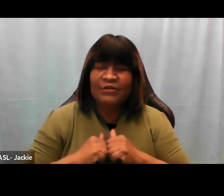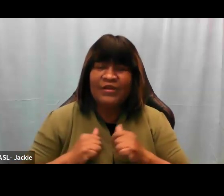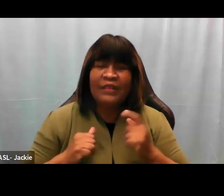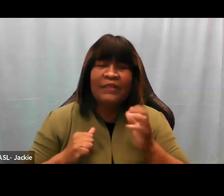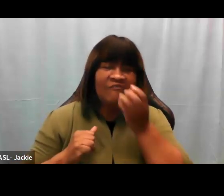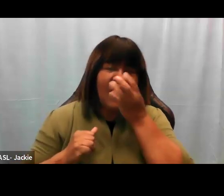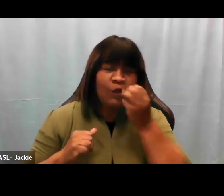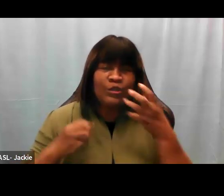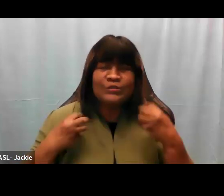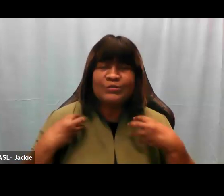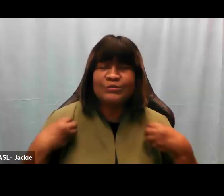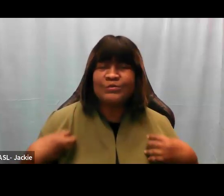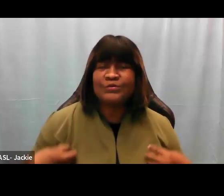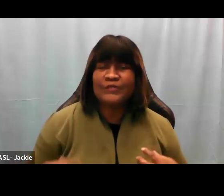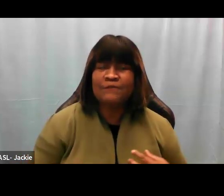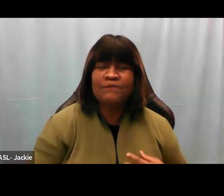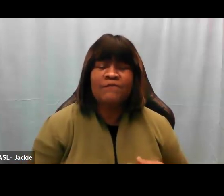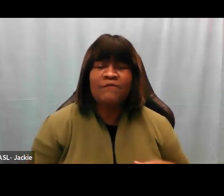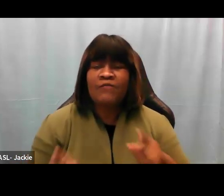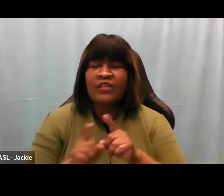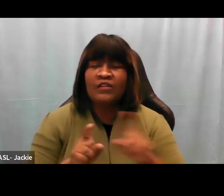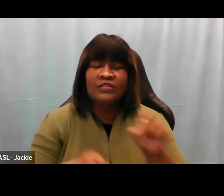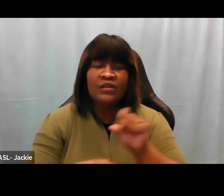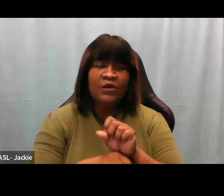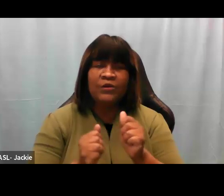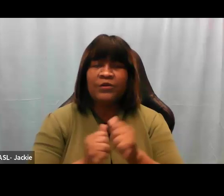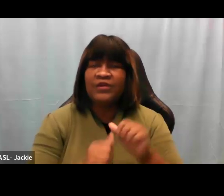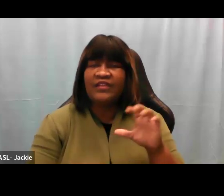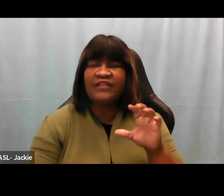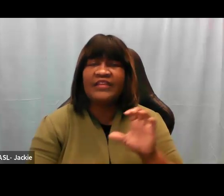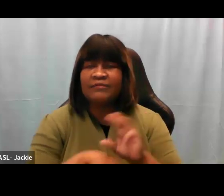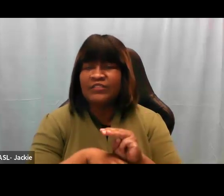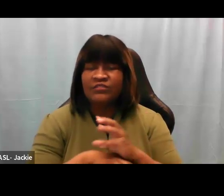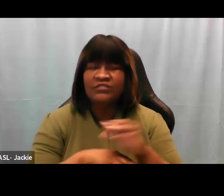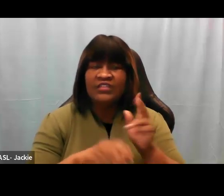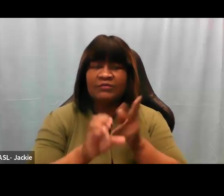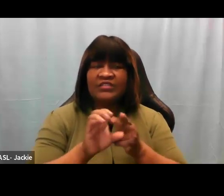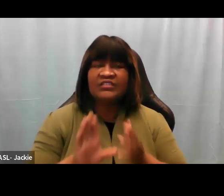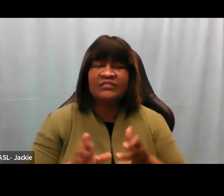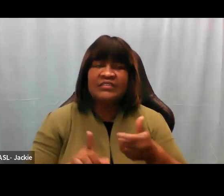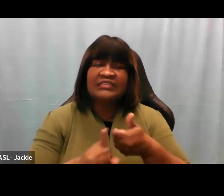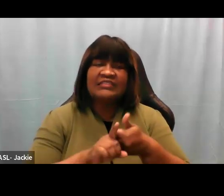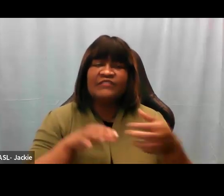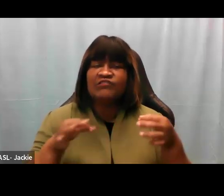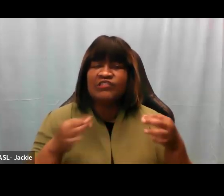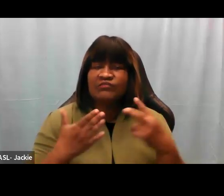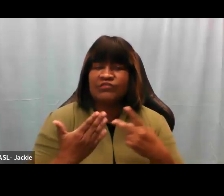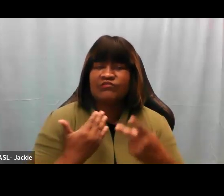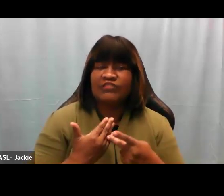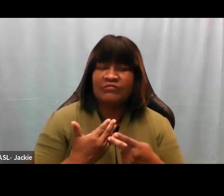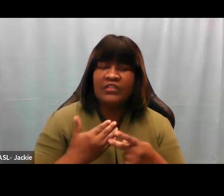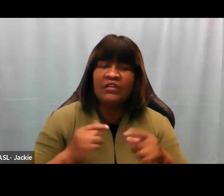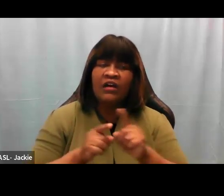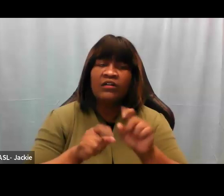flowers on it. At Applied Self-Direction, I work with case managers and participants in the self-direction programs. I work